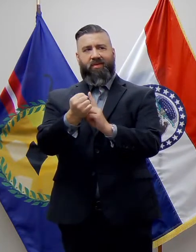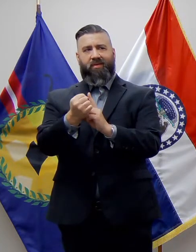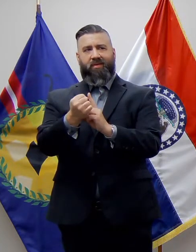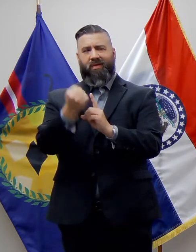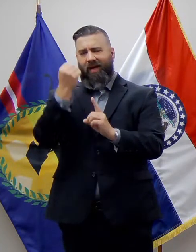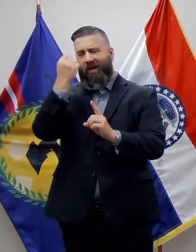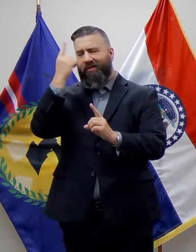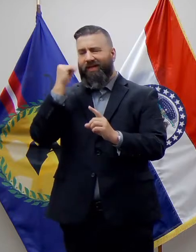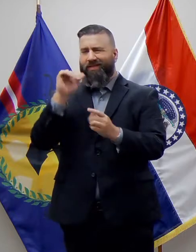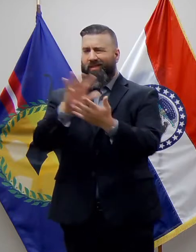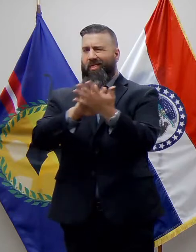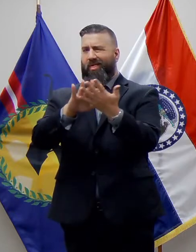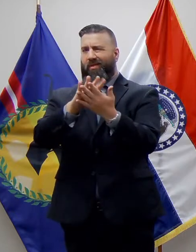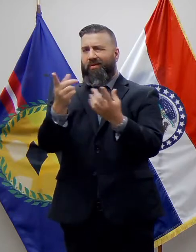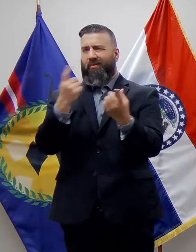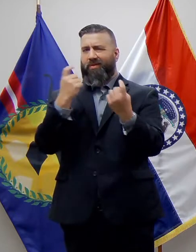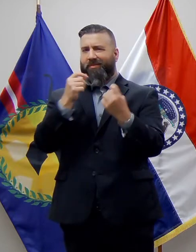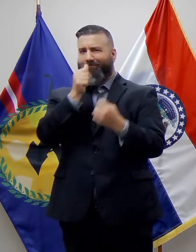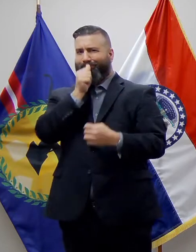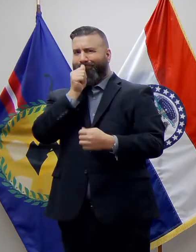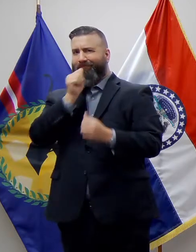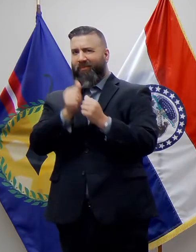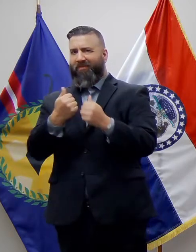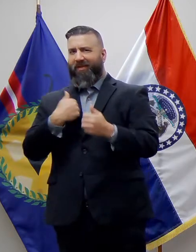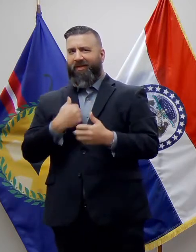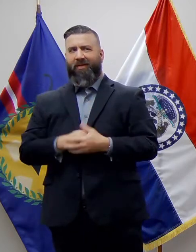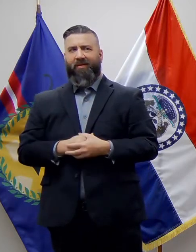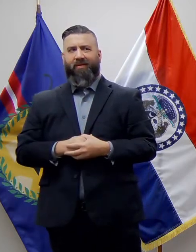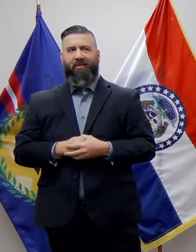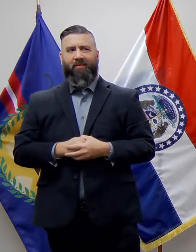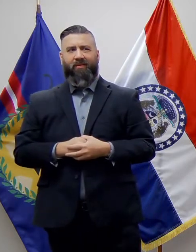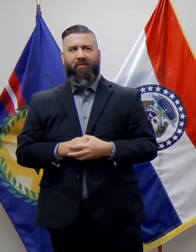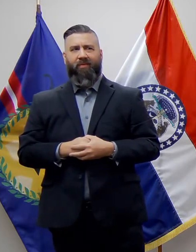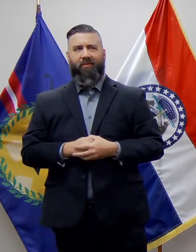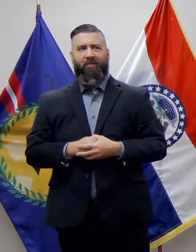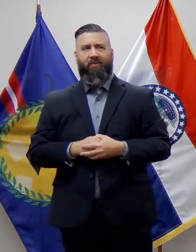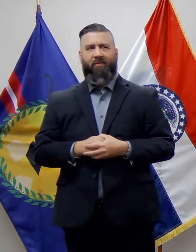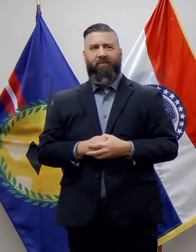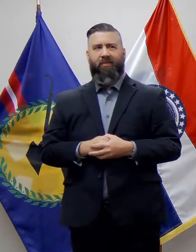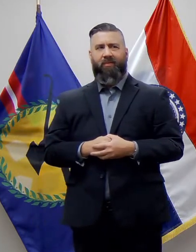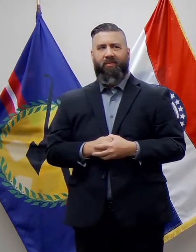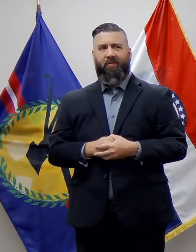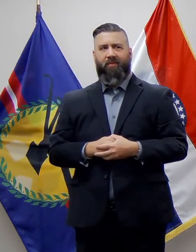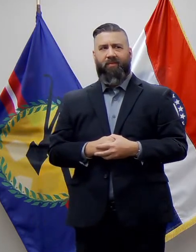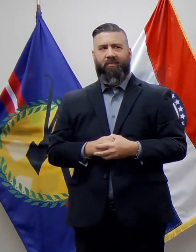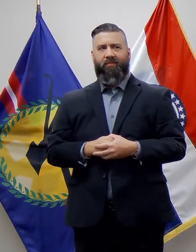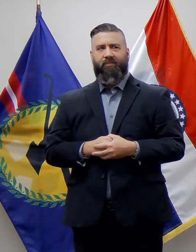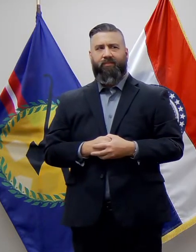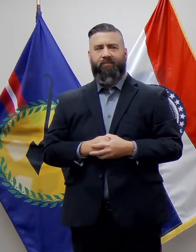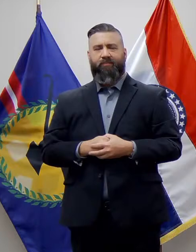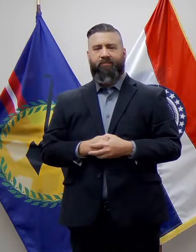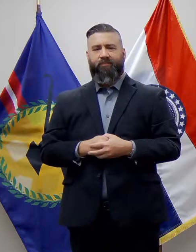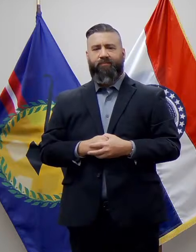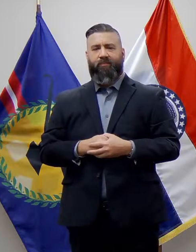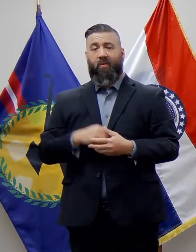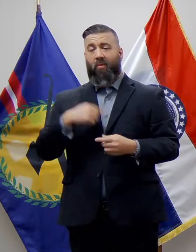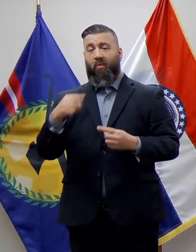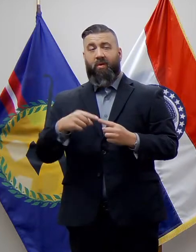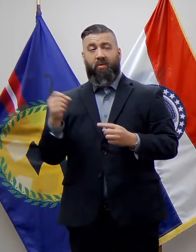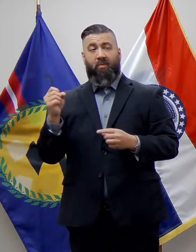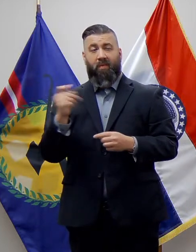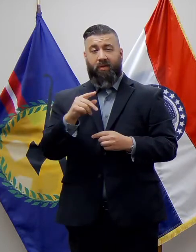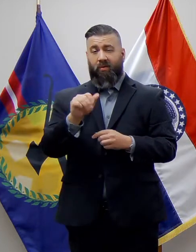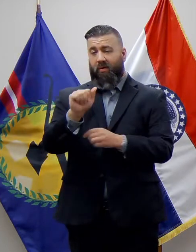convoluted question, so bear with me for a second. Wouldn't the backdoor way of appealing to